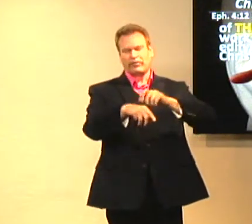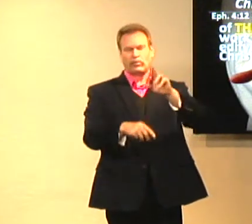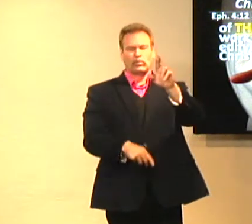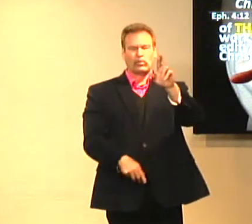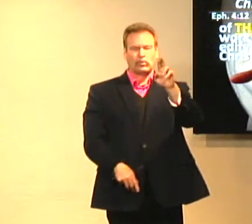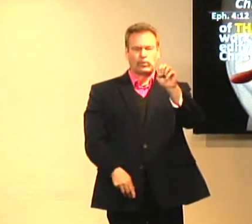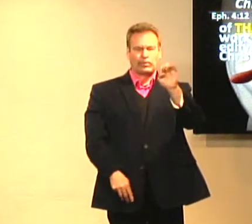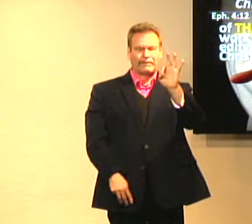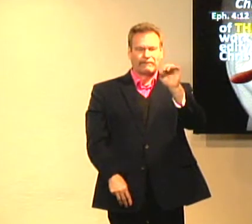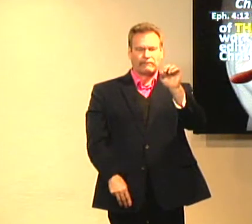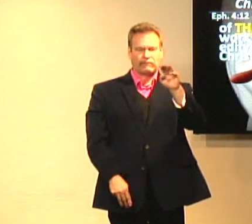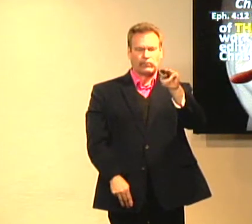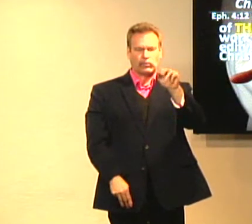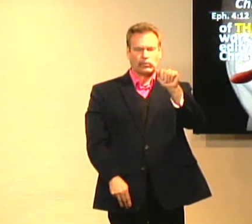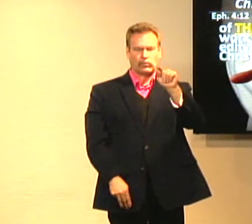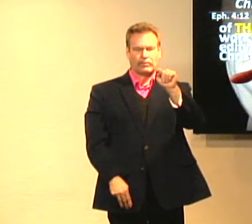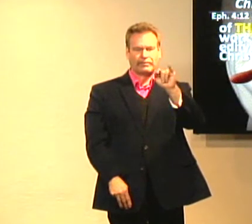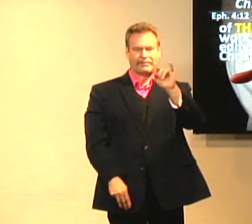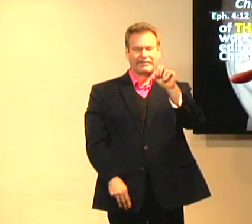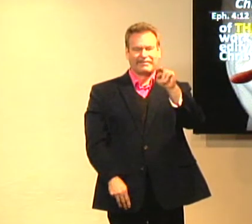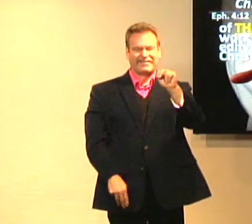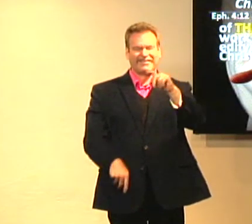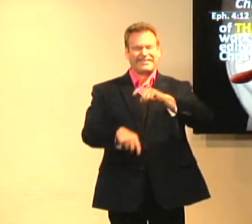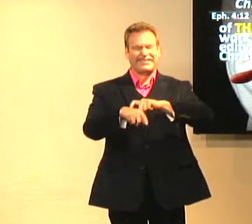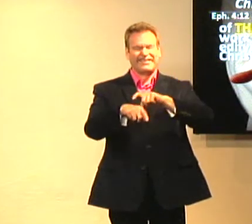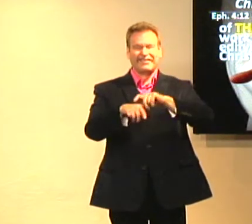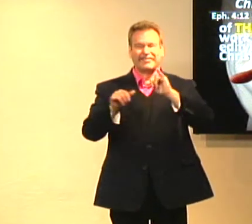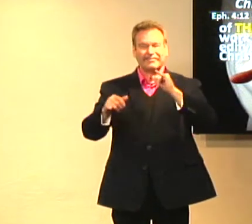Maybe 15 or 16 times.